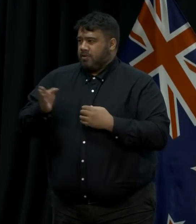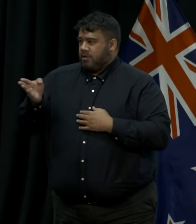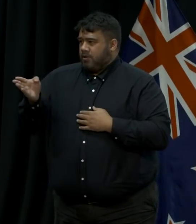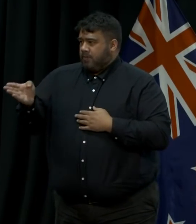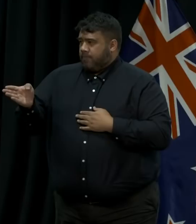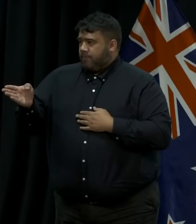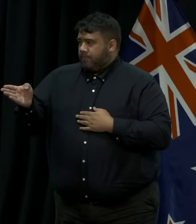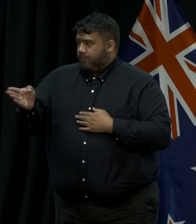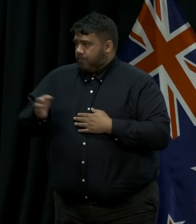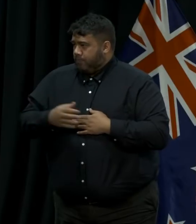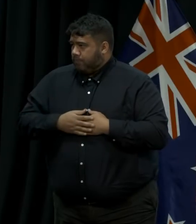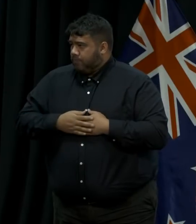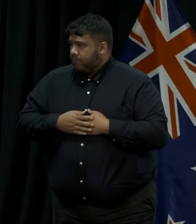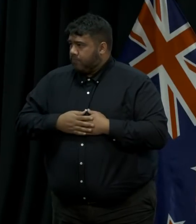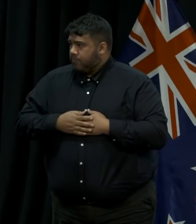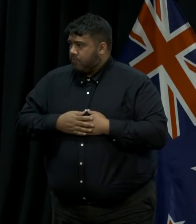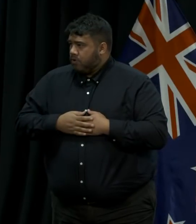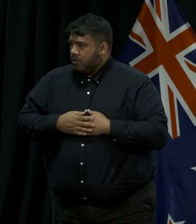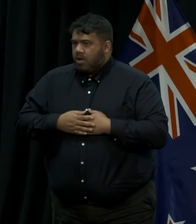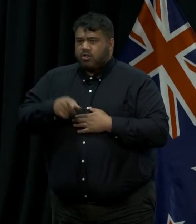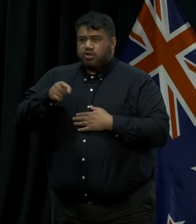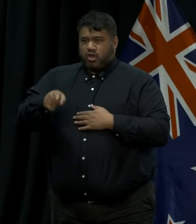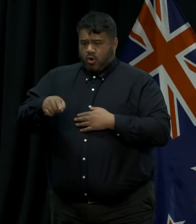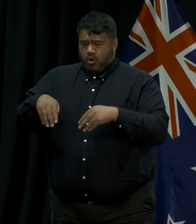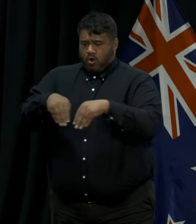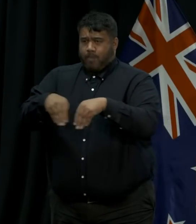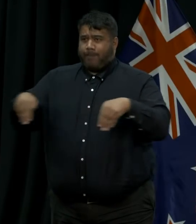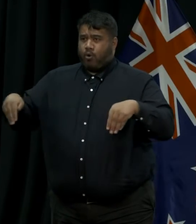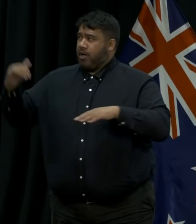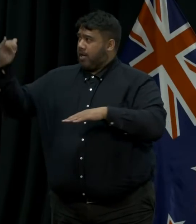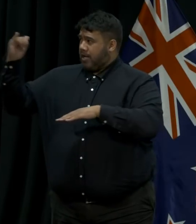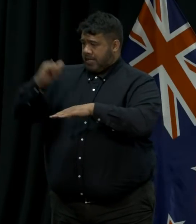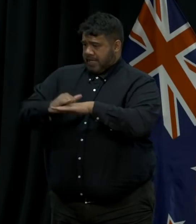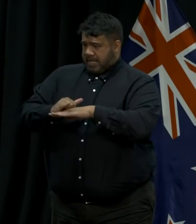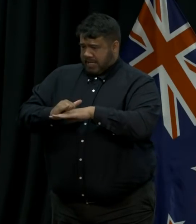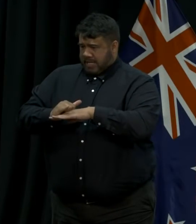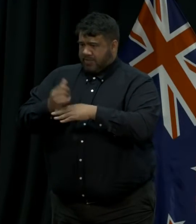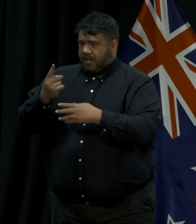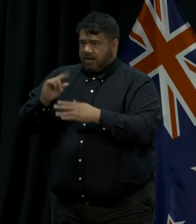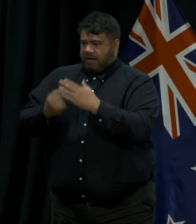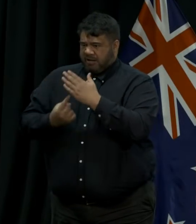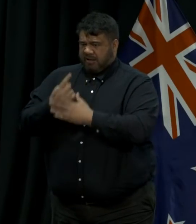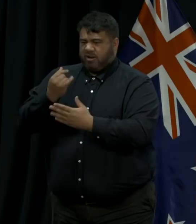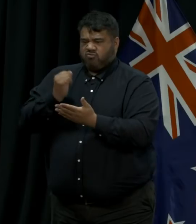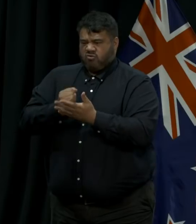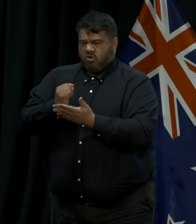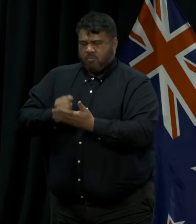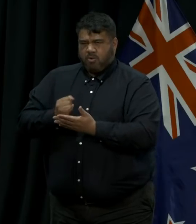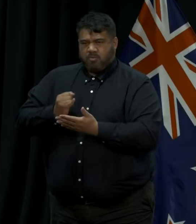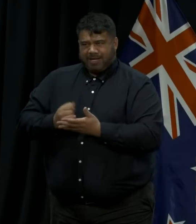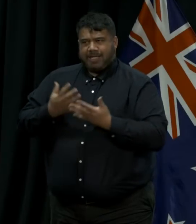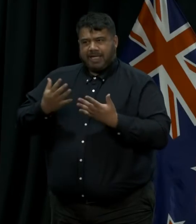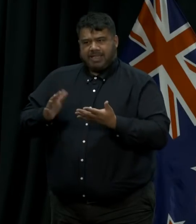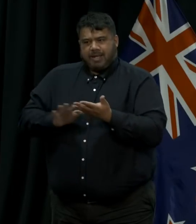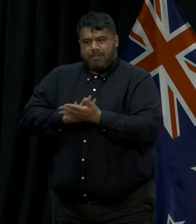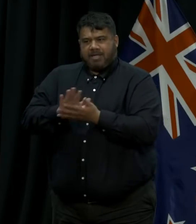question, over here. Do these errors at the border indicate that we should have mandatory contact tracing in businesses?